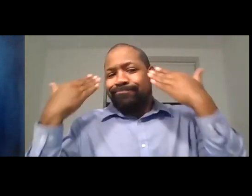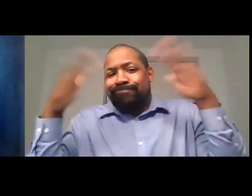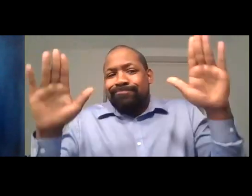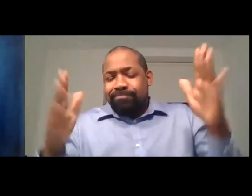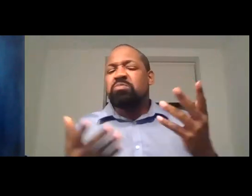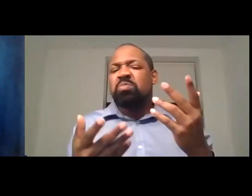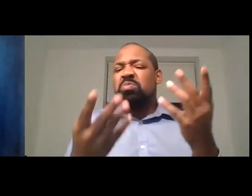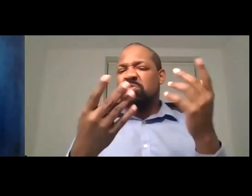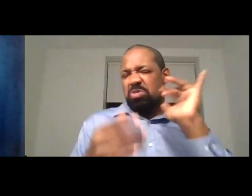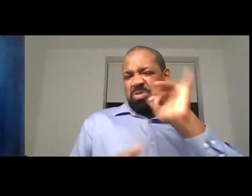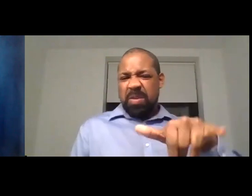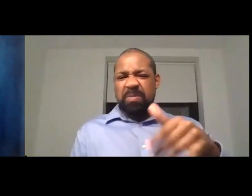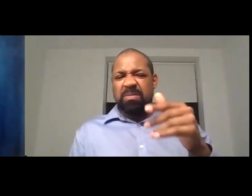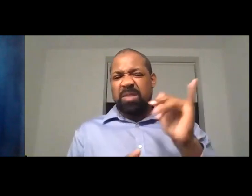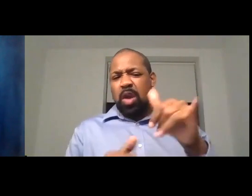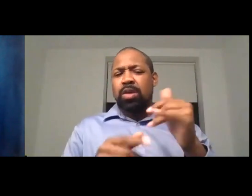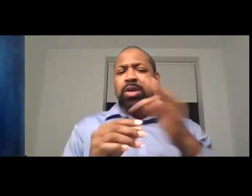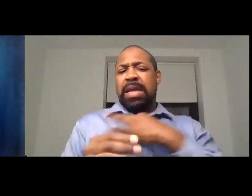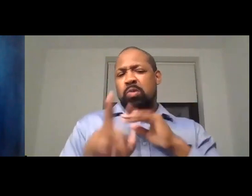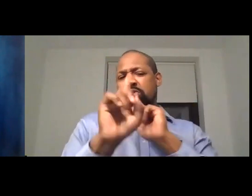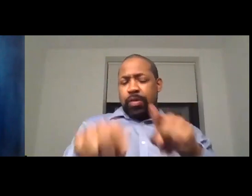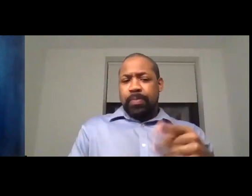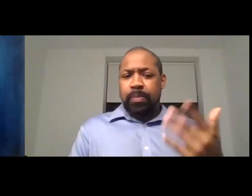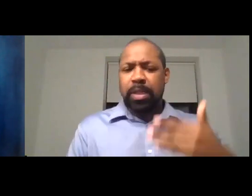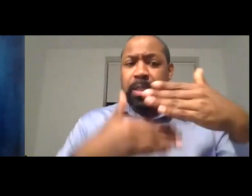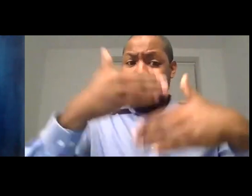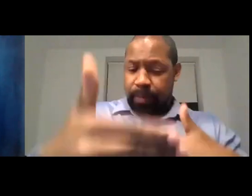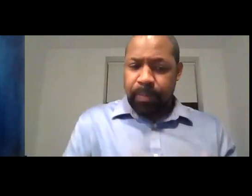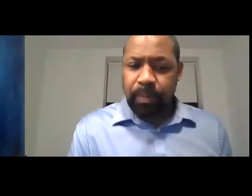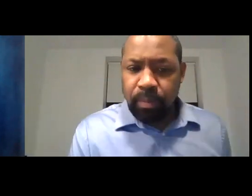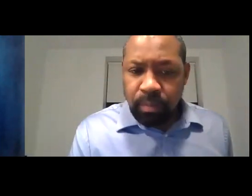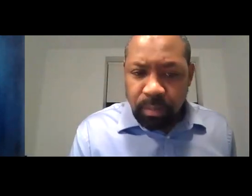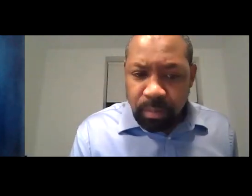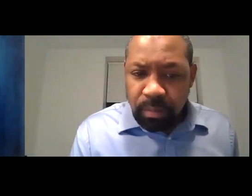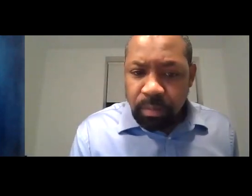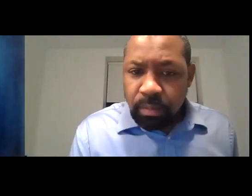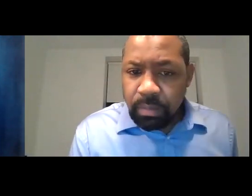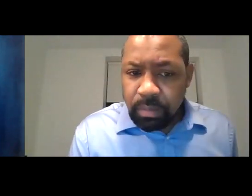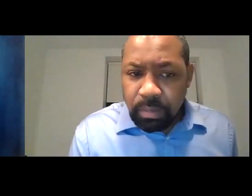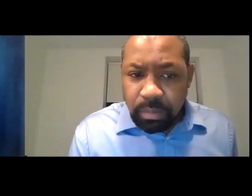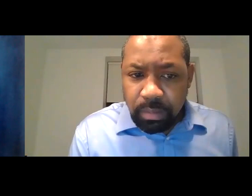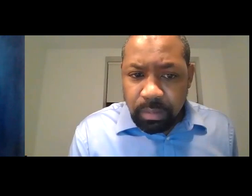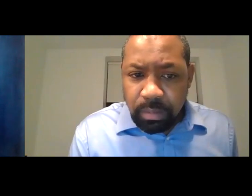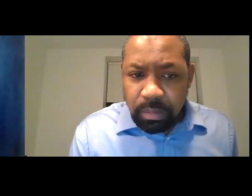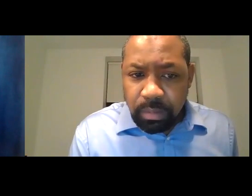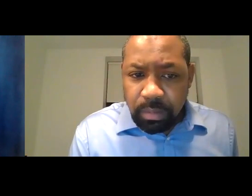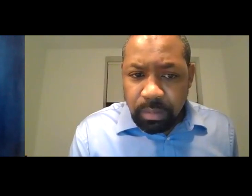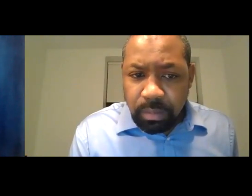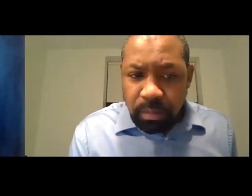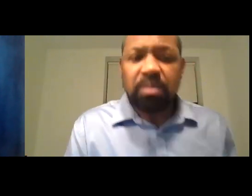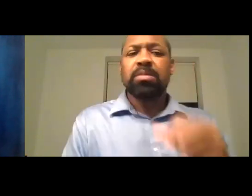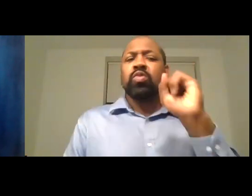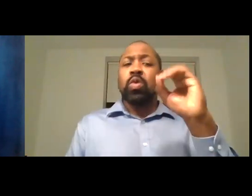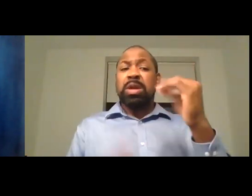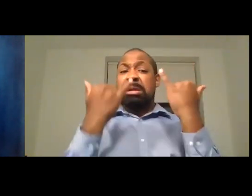added, we'll see what happens at that point. That's an unknown at this point. So moving on from there.